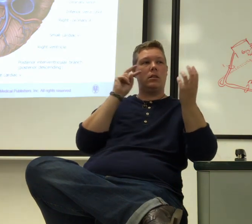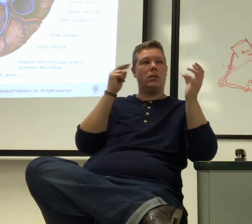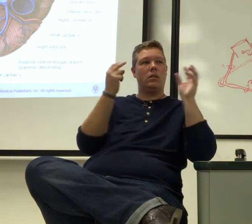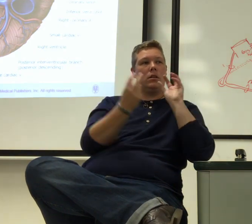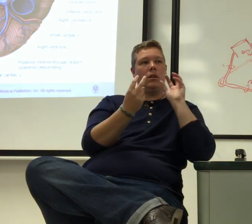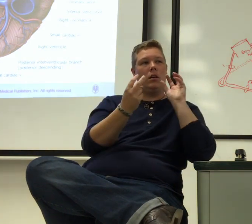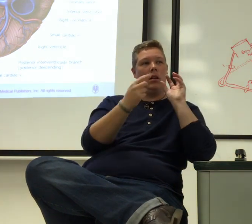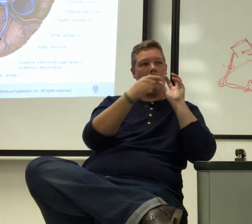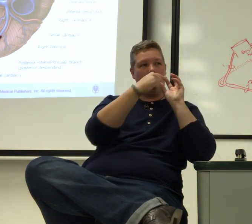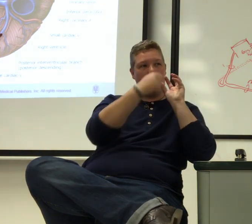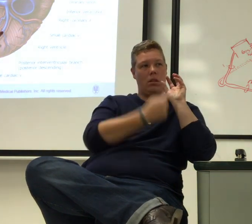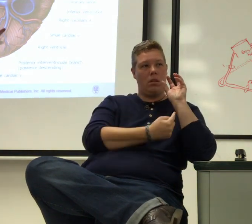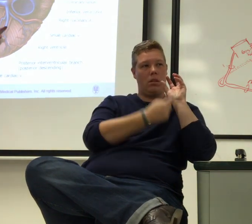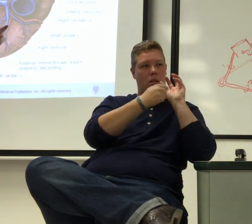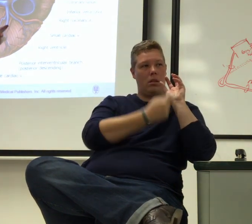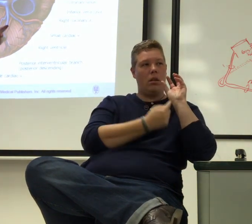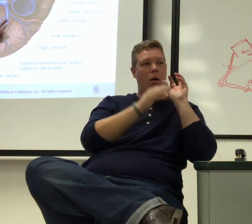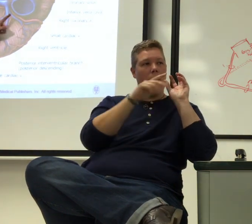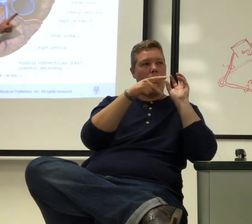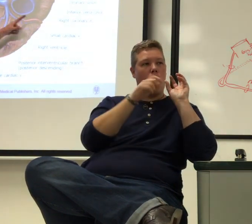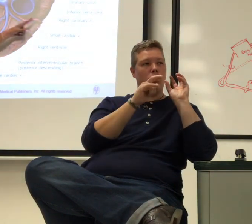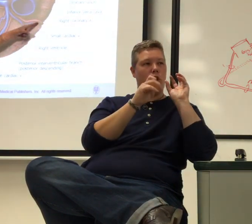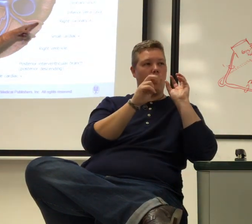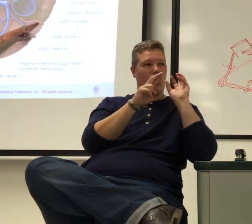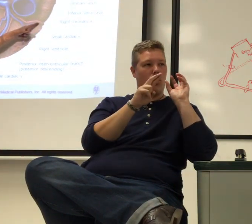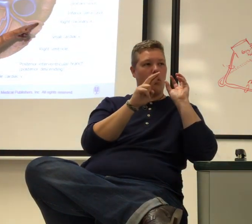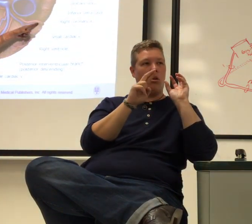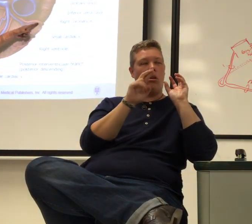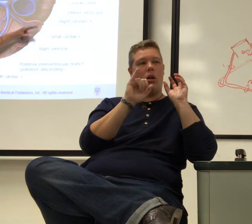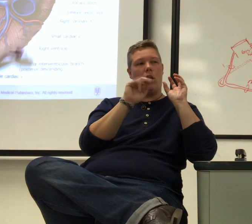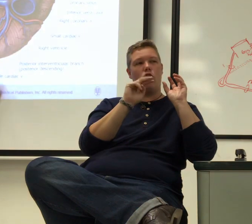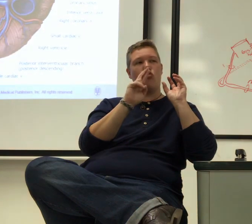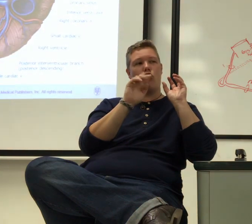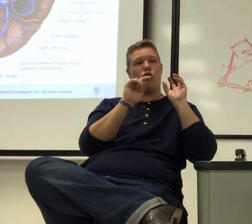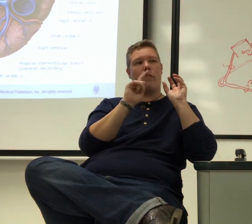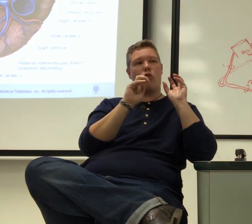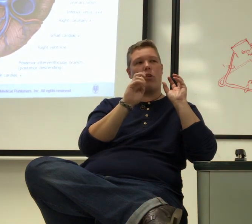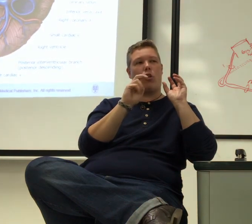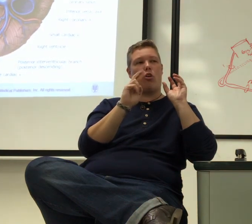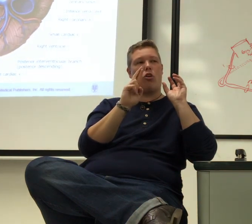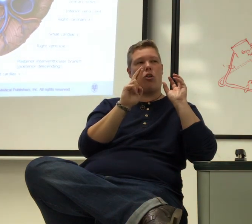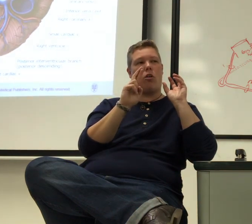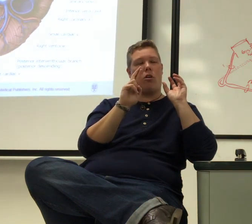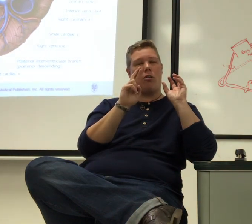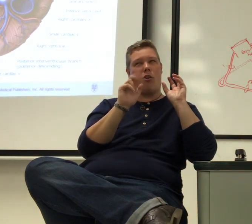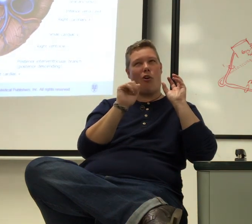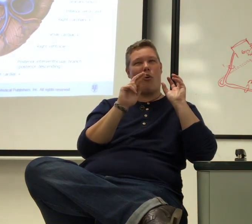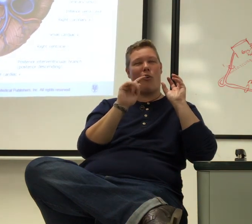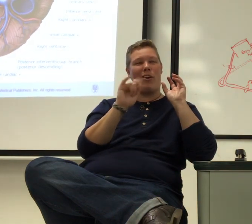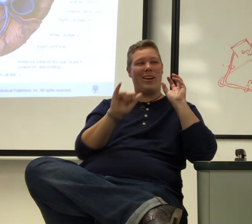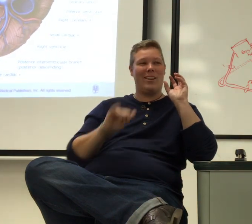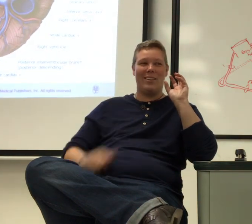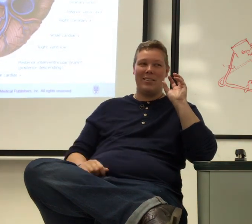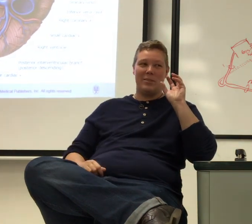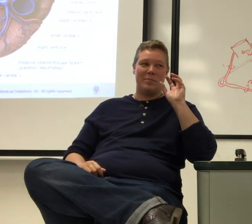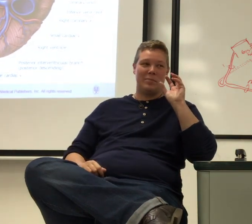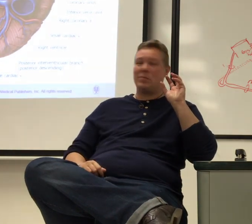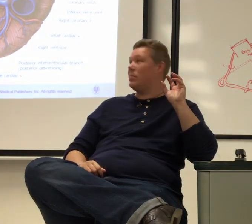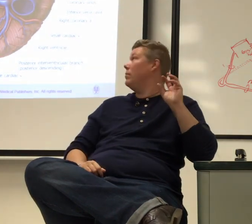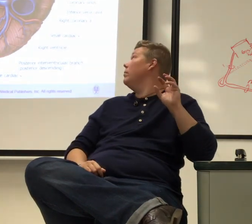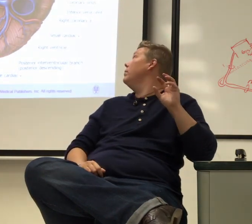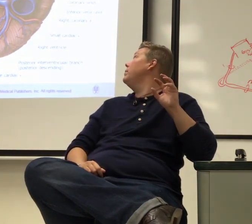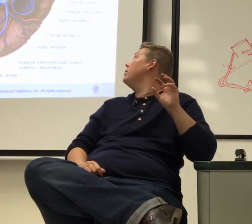posterior interventricular artery. And there's the right coronary artery right there. I think the other things you can see well. Let's start